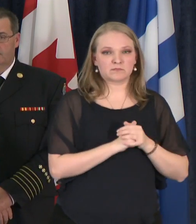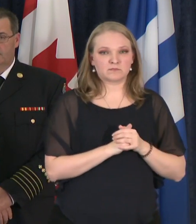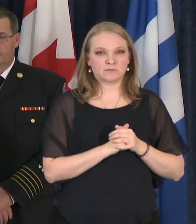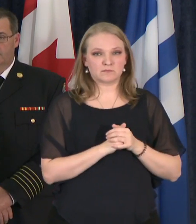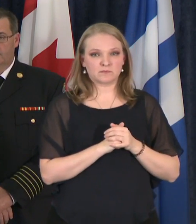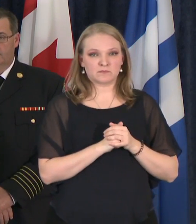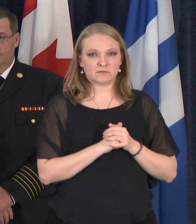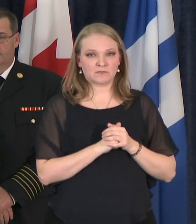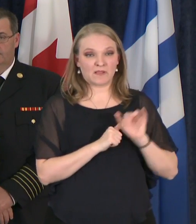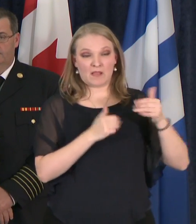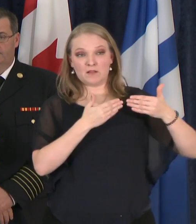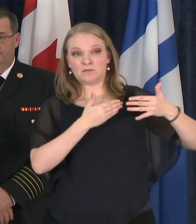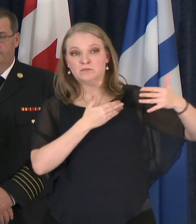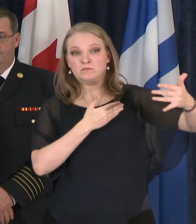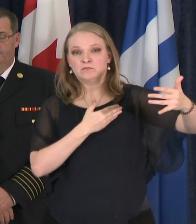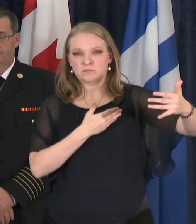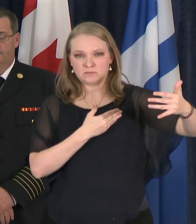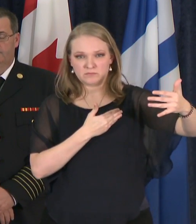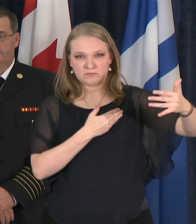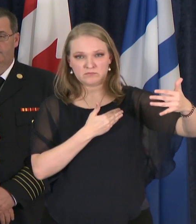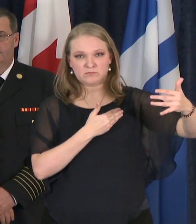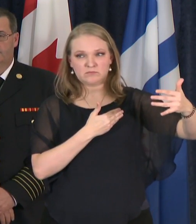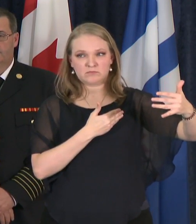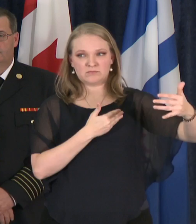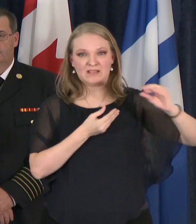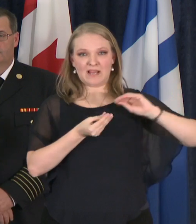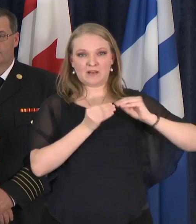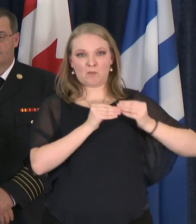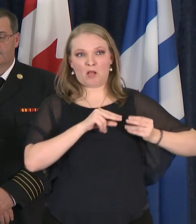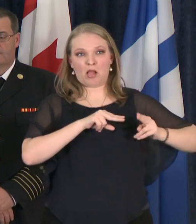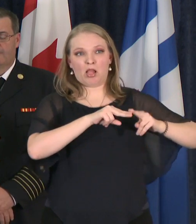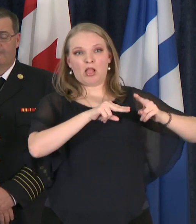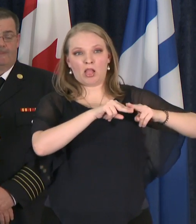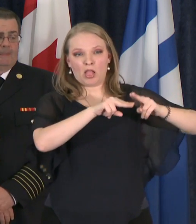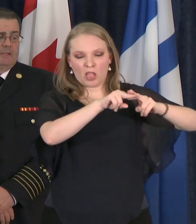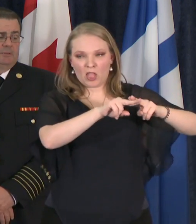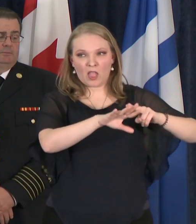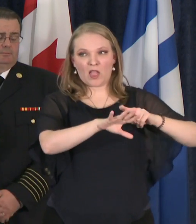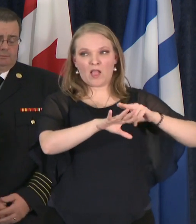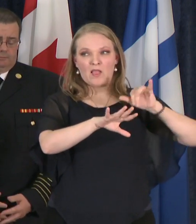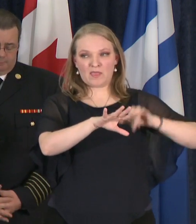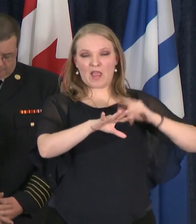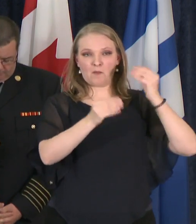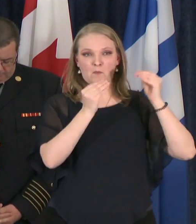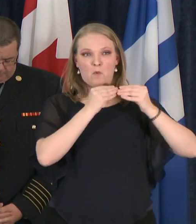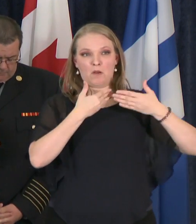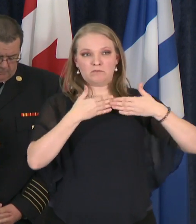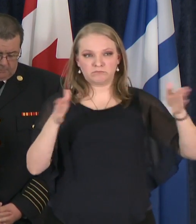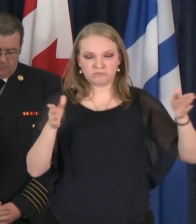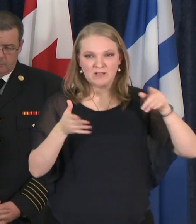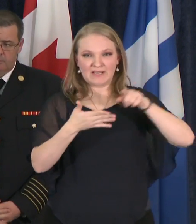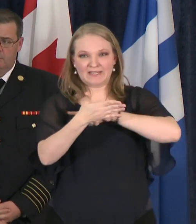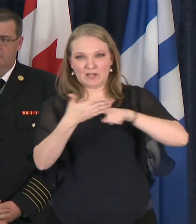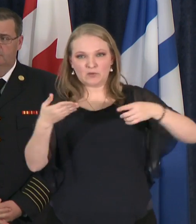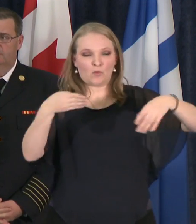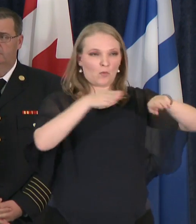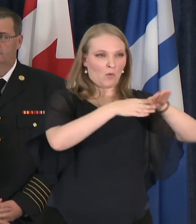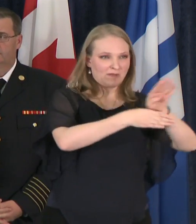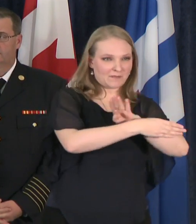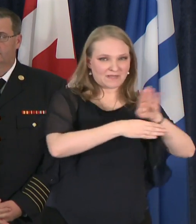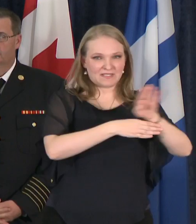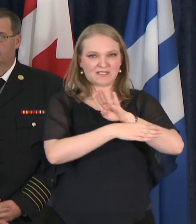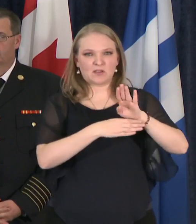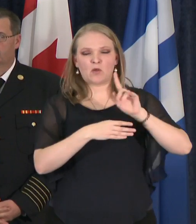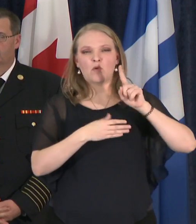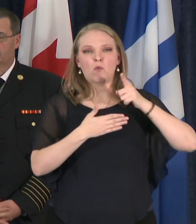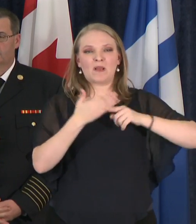you're looking for down the line that would prompt you to bring about some more widespread cancellations, suspensions, closures of businesses? What's the next thing that